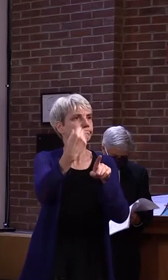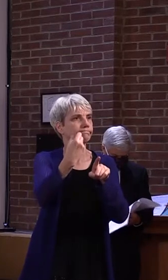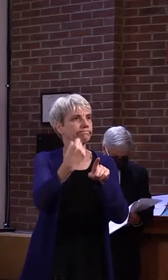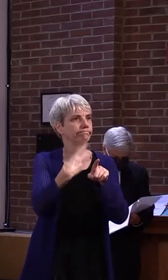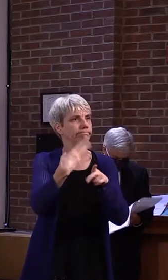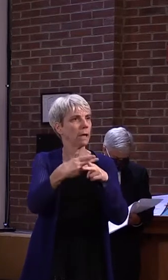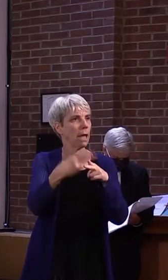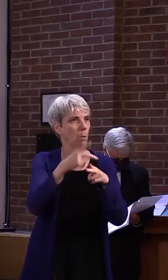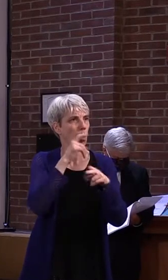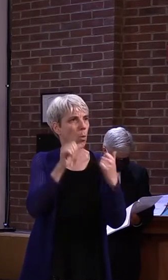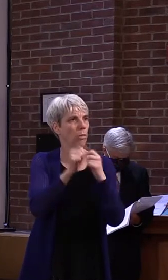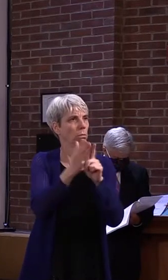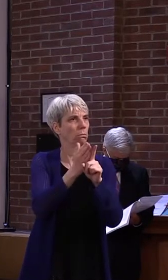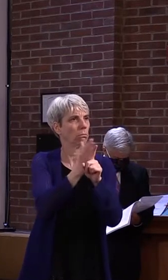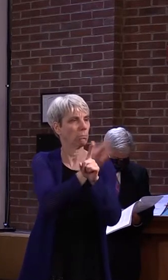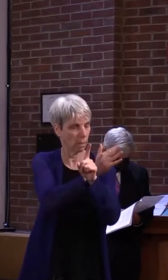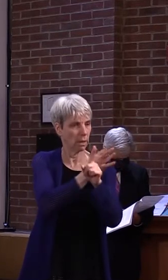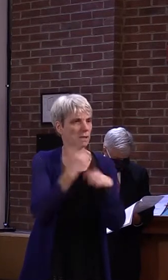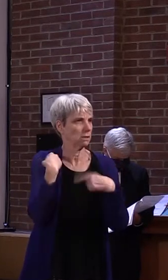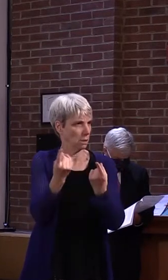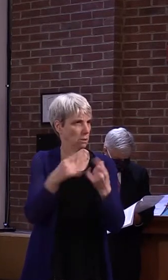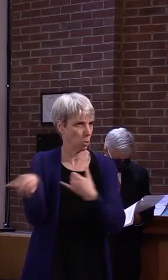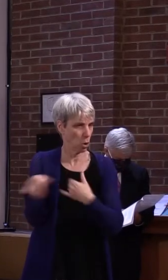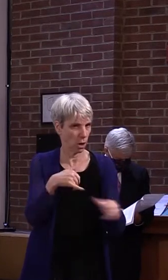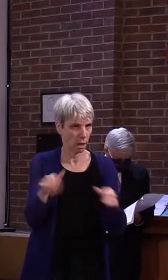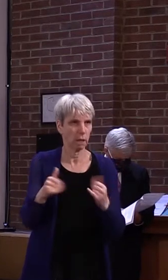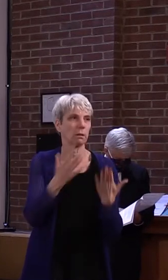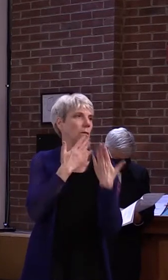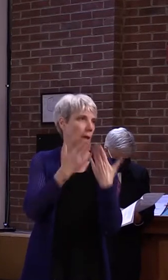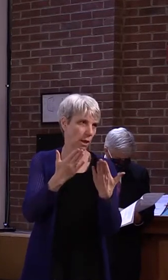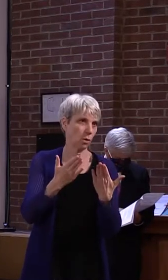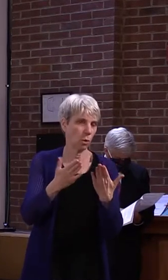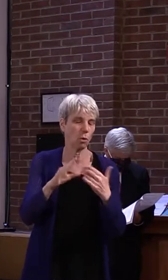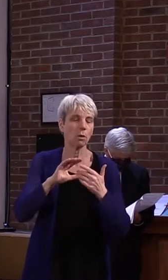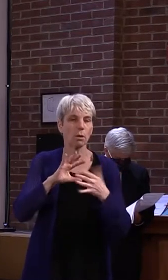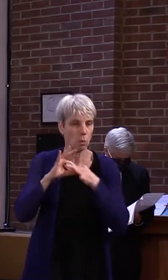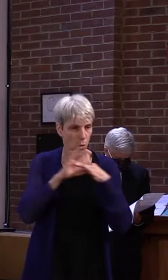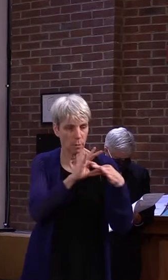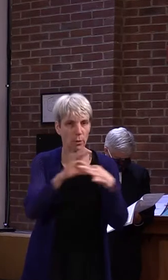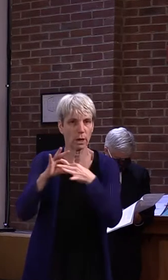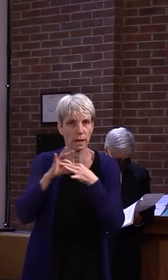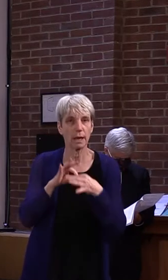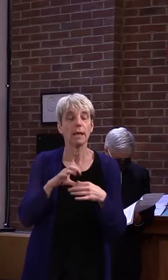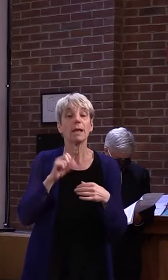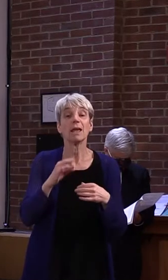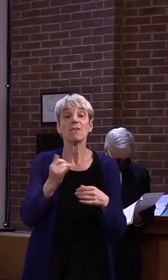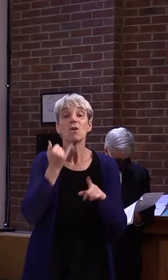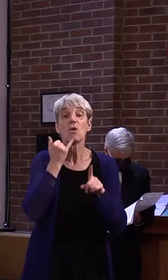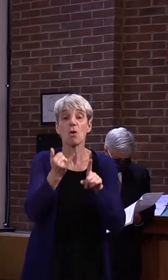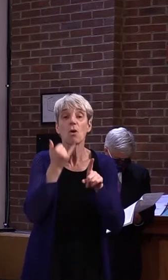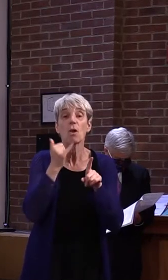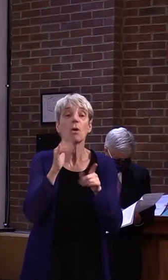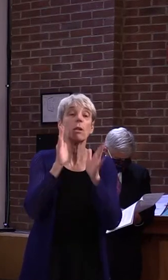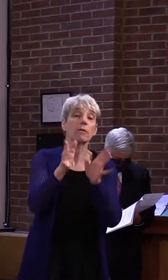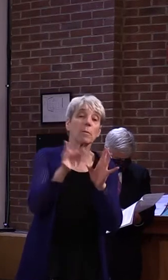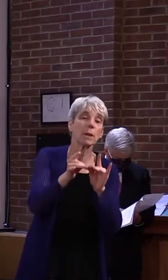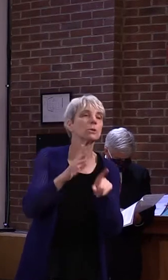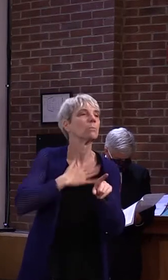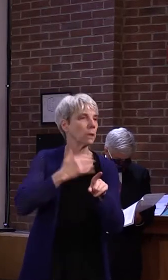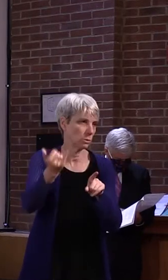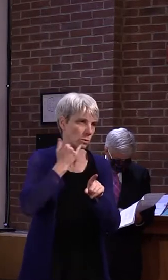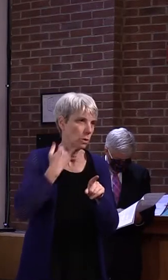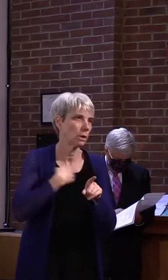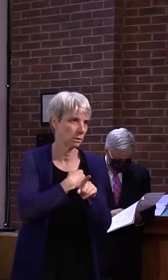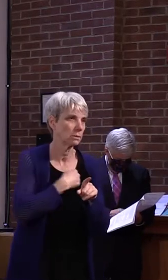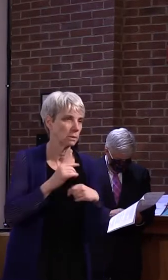far, and we urge anyone who's contacted to please also respond to calls from the department. If you attended the